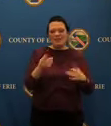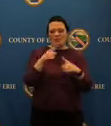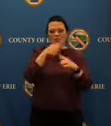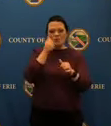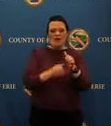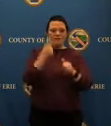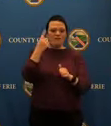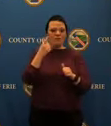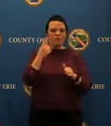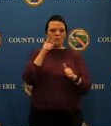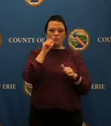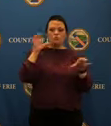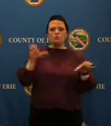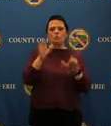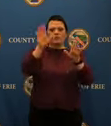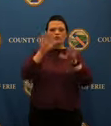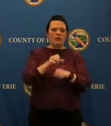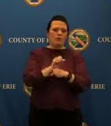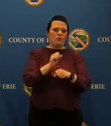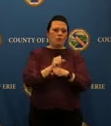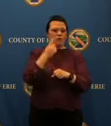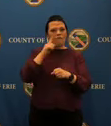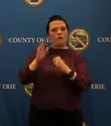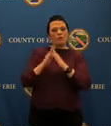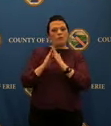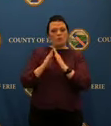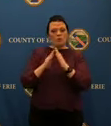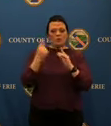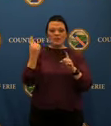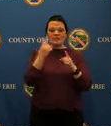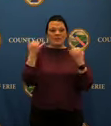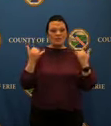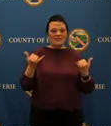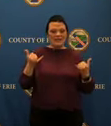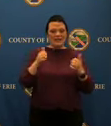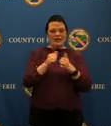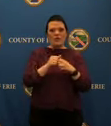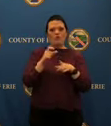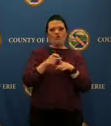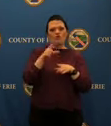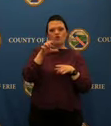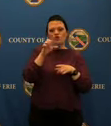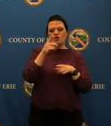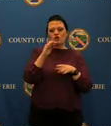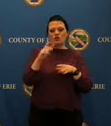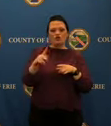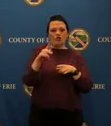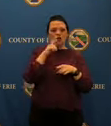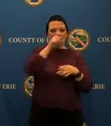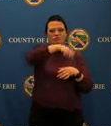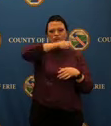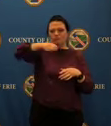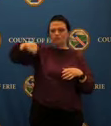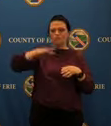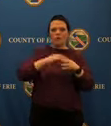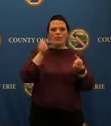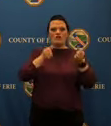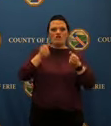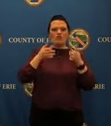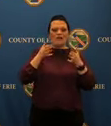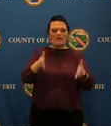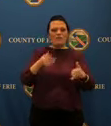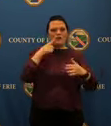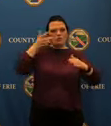everyone out there who's doing great work on behalf of the community. Someone today with chalk put this onto the driveway entrance to our garage